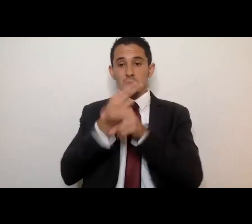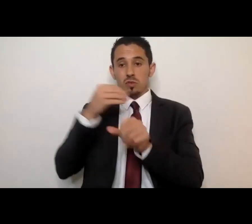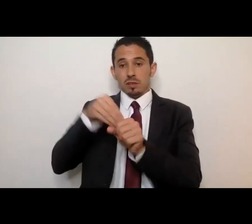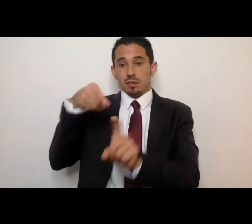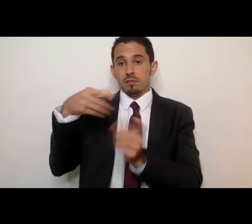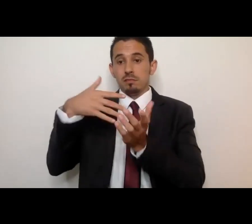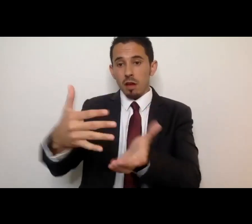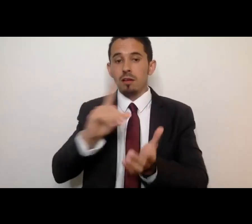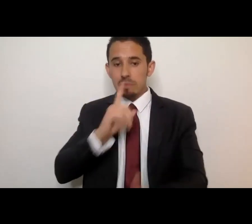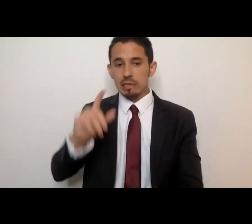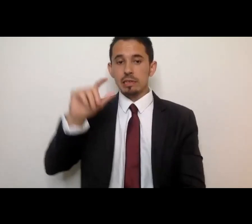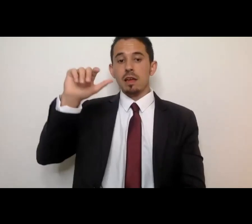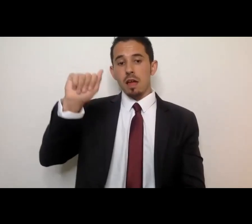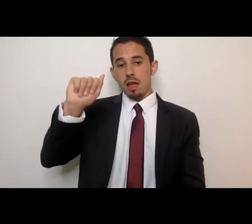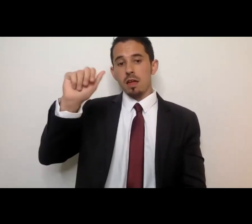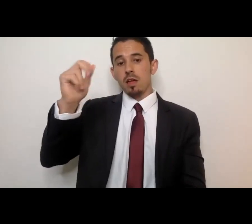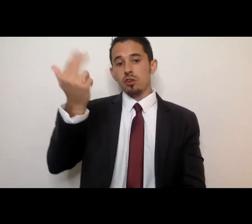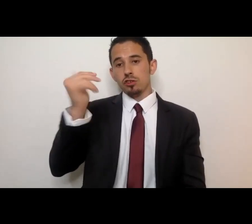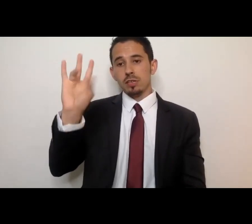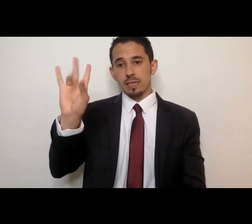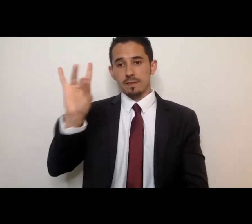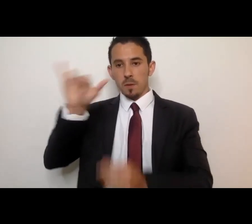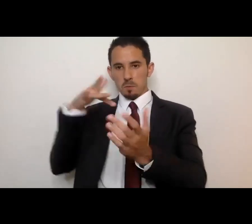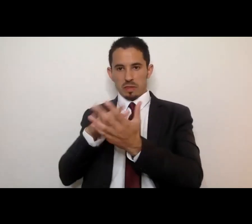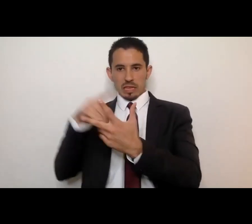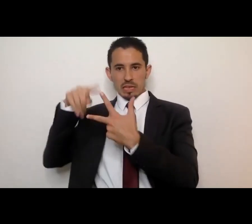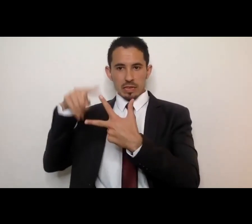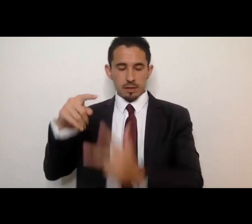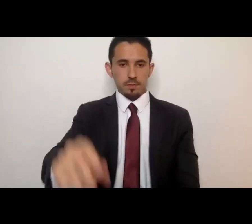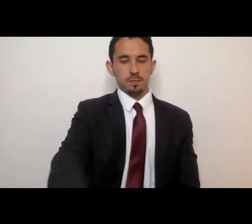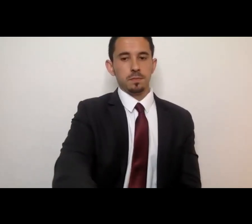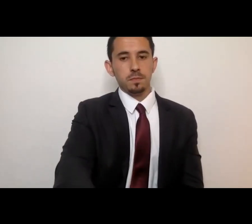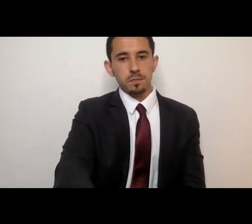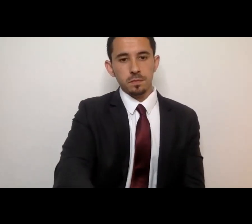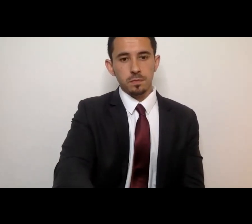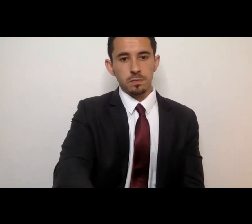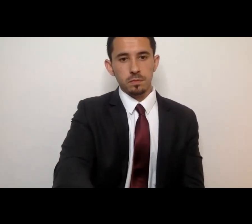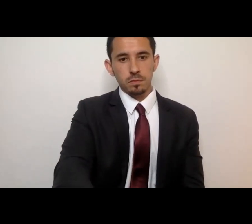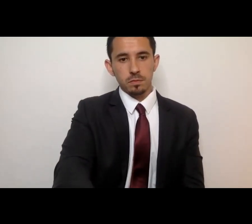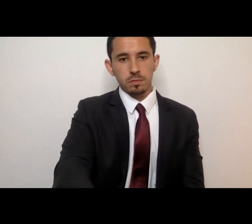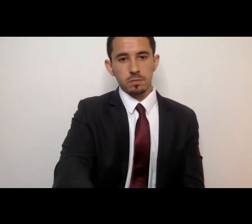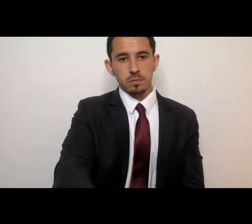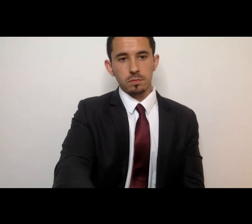ideal chip thickness used for this study was 1378 angstroms, so the middle diagram